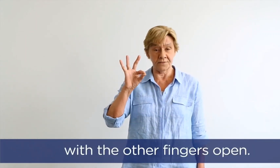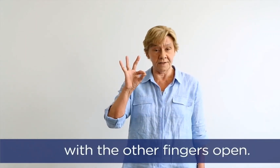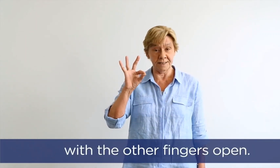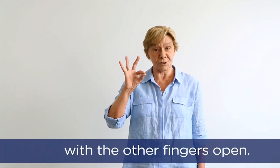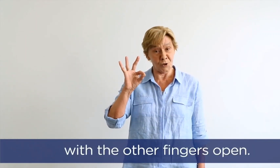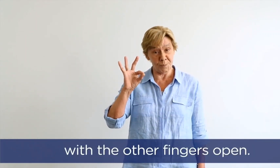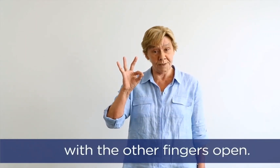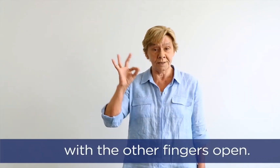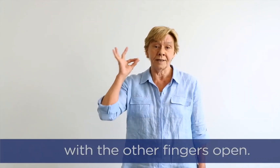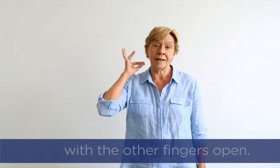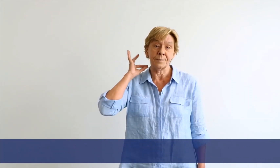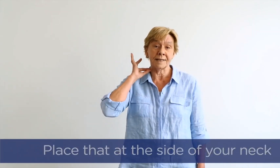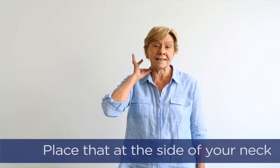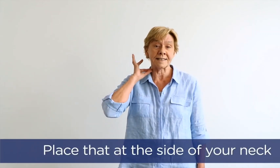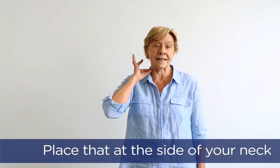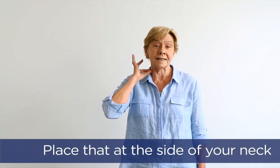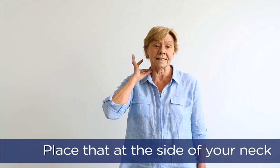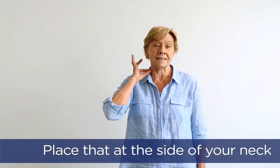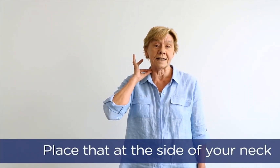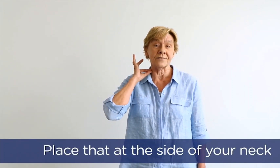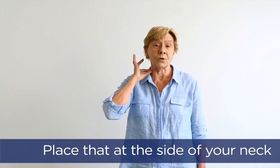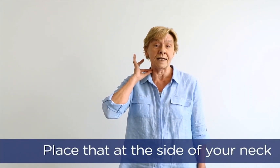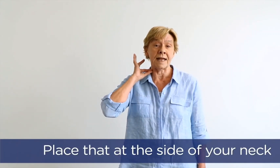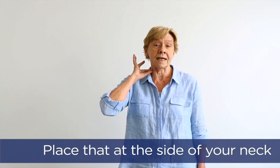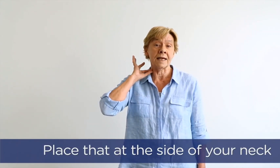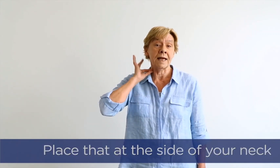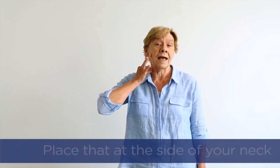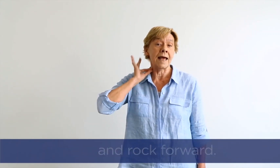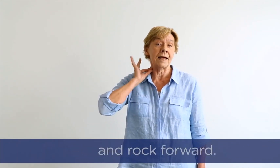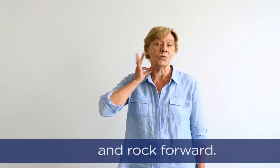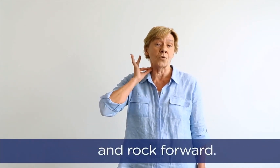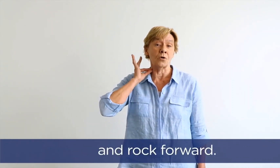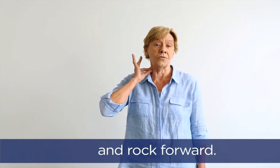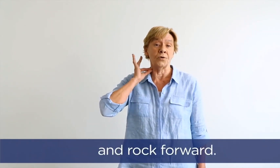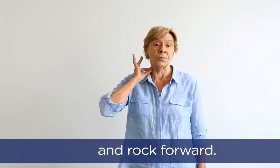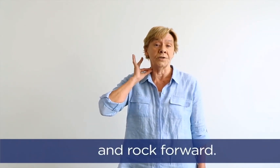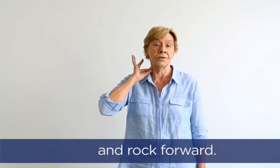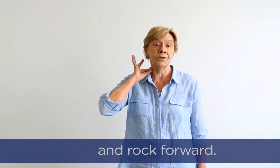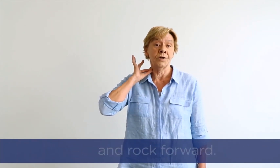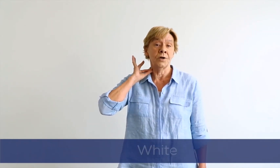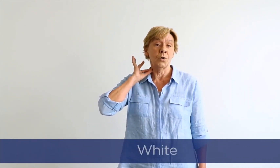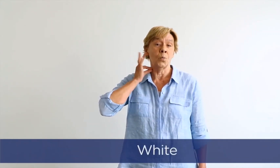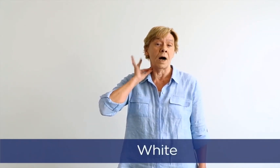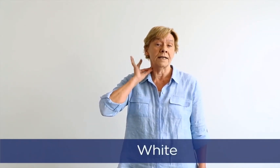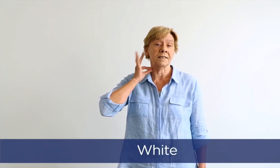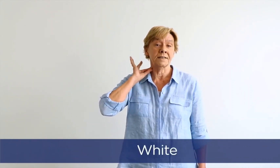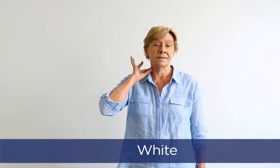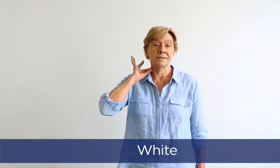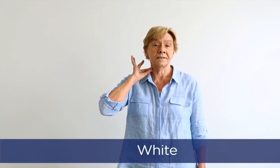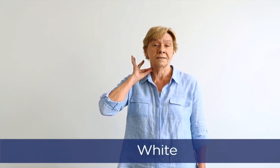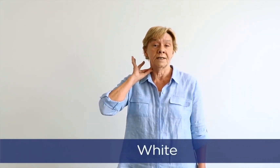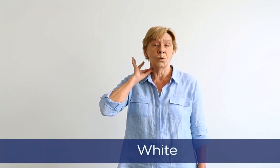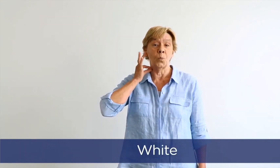fingers open. Place that at the side of your neck and rock forward. White,